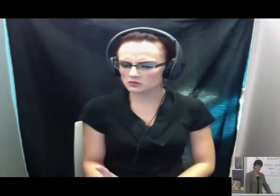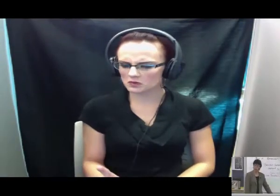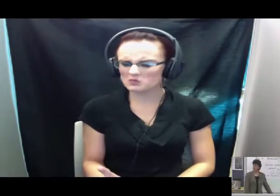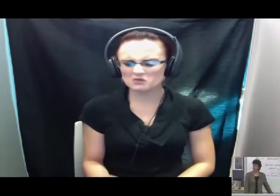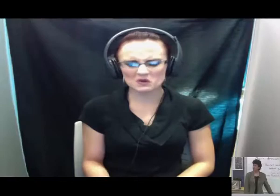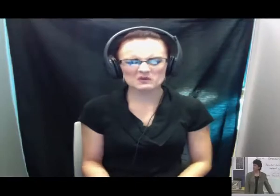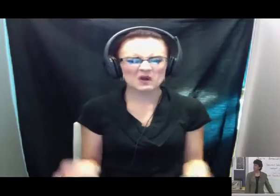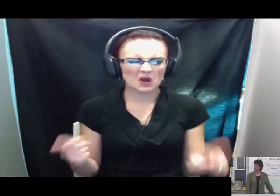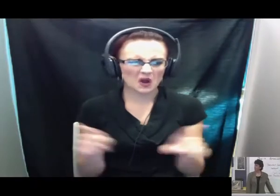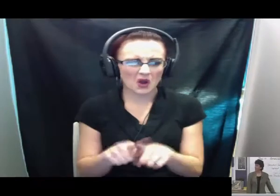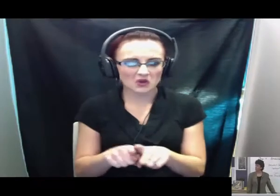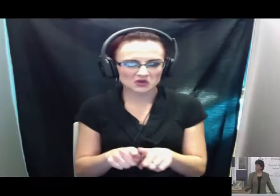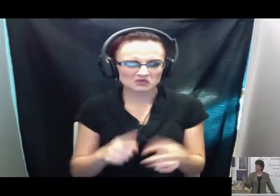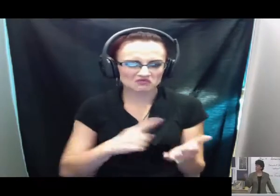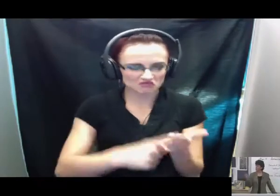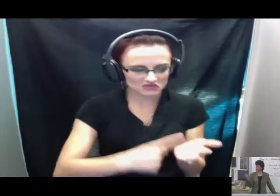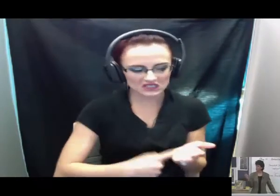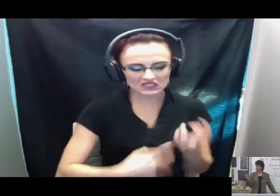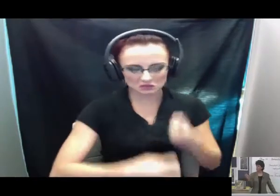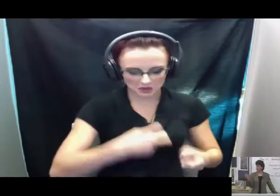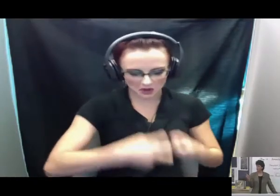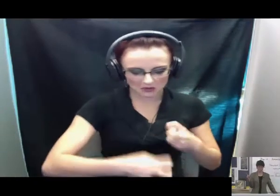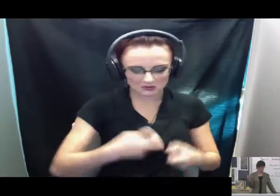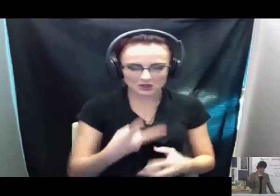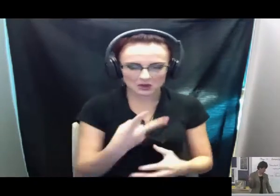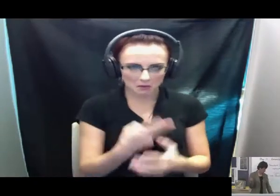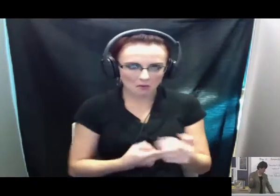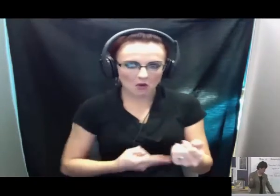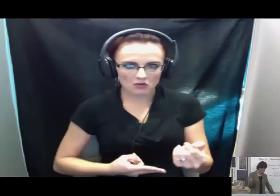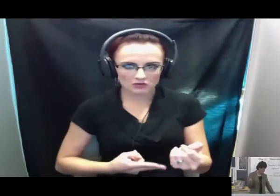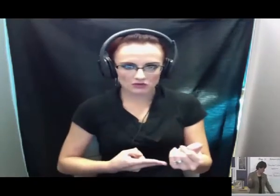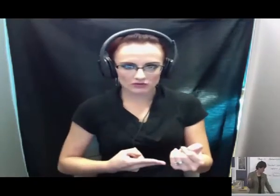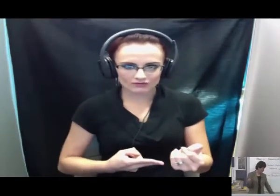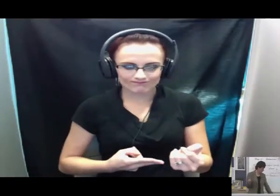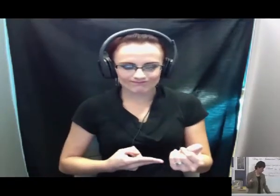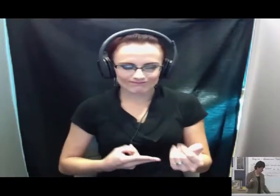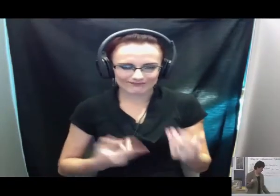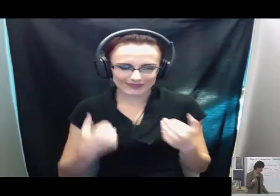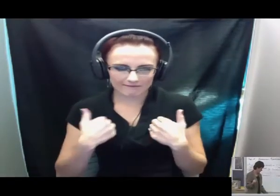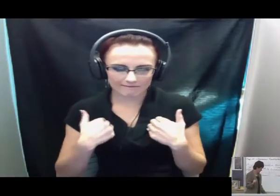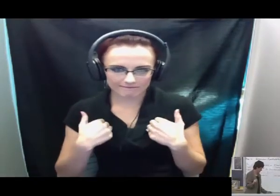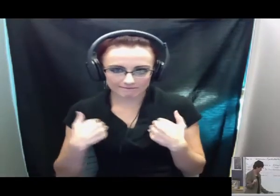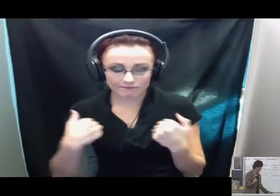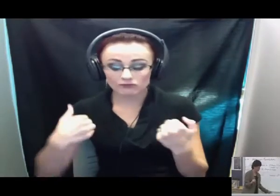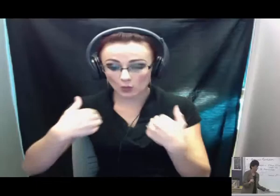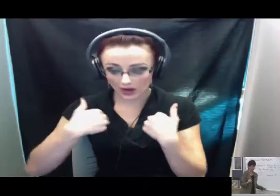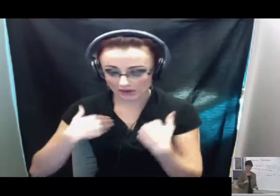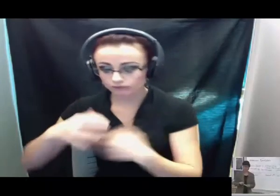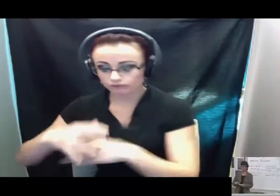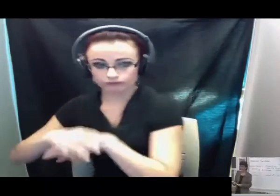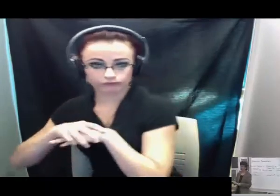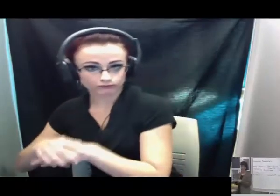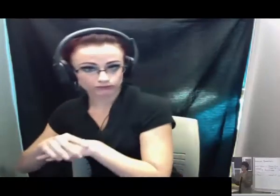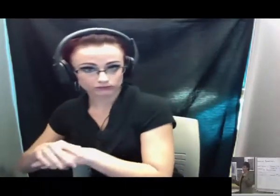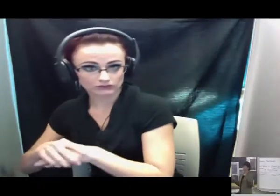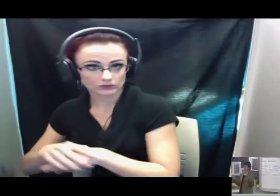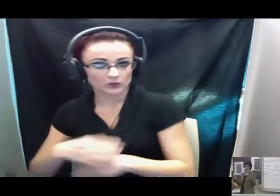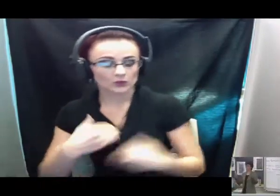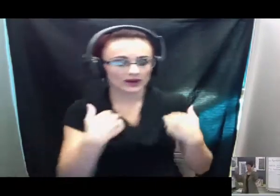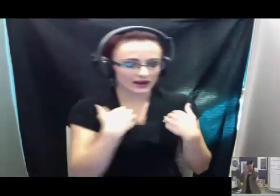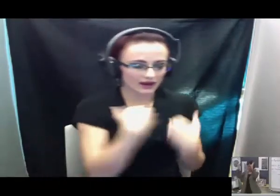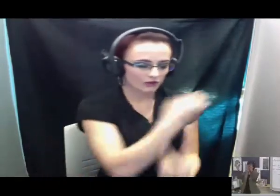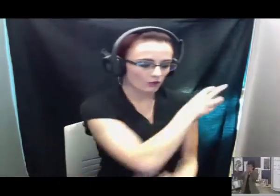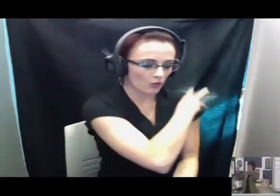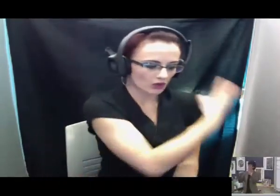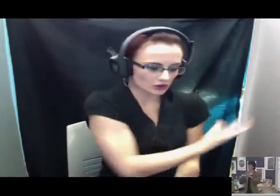We're also going to talk about problems that both sides had right now. So we have the British side, and we have Washington's